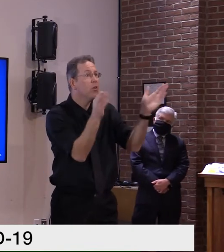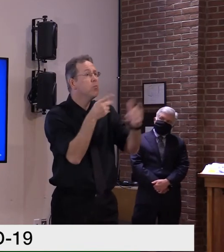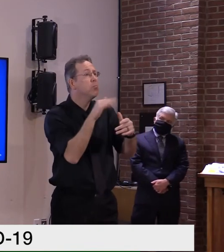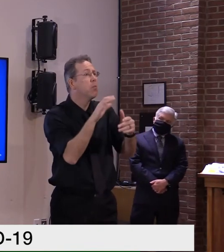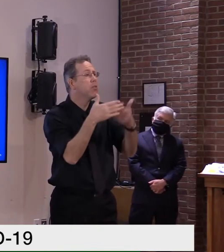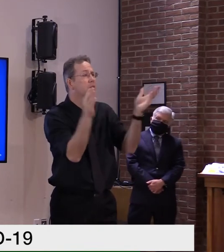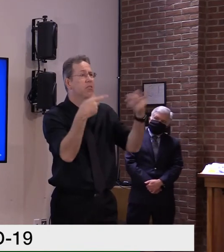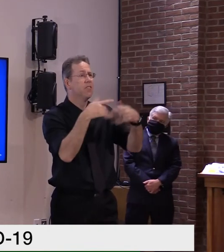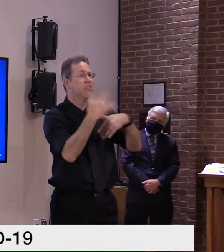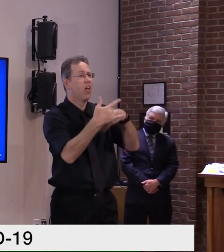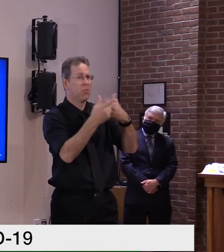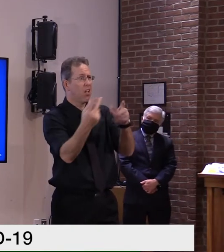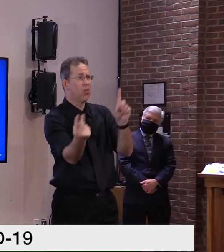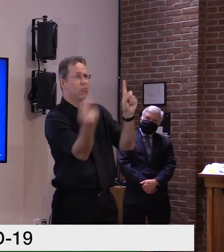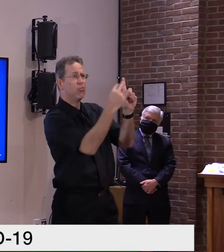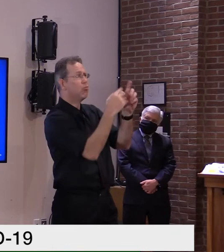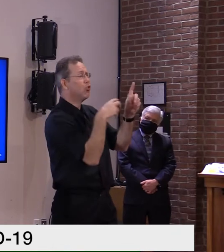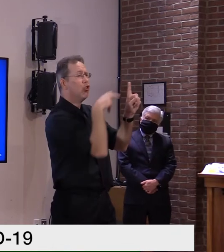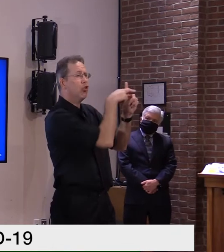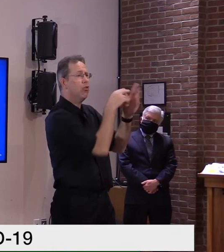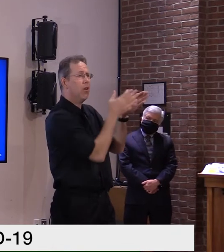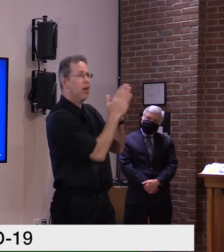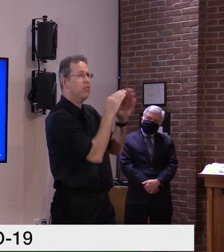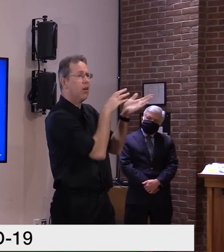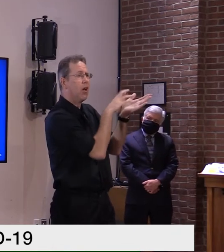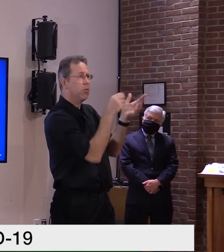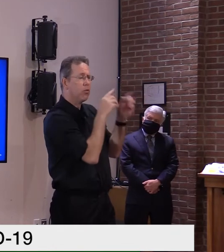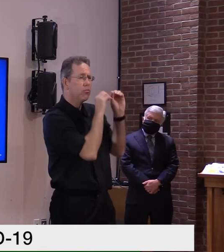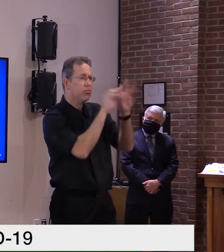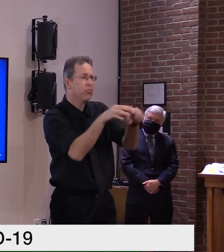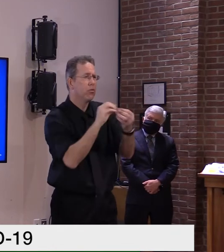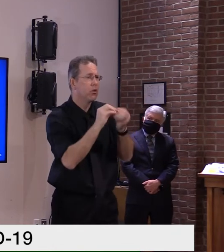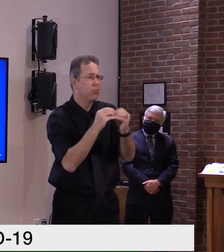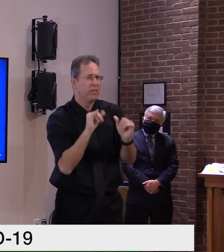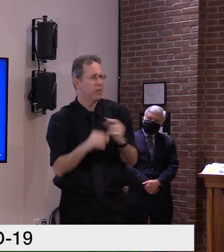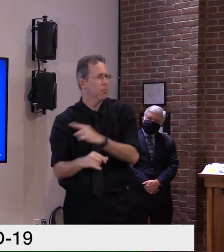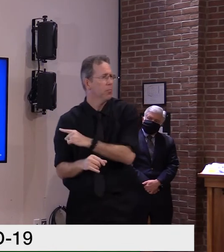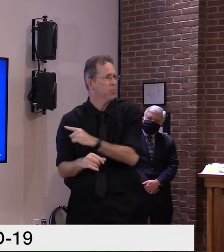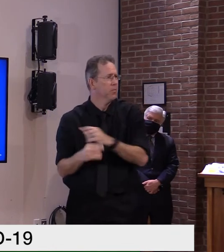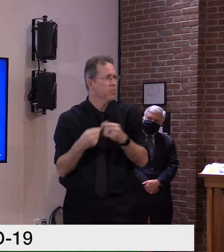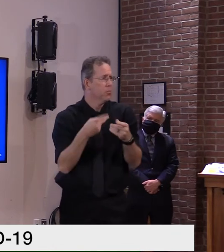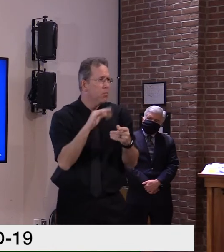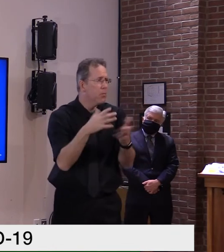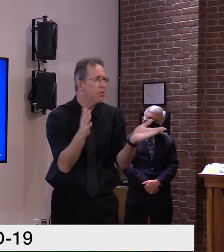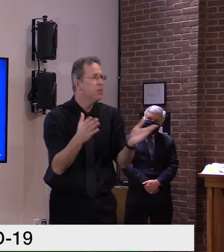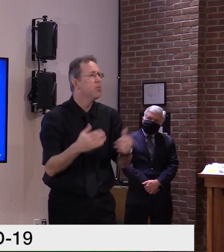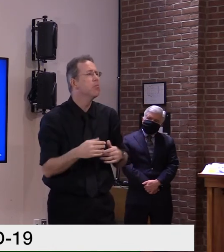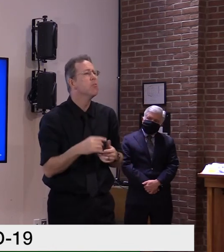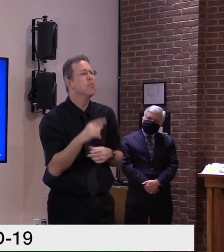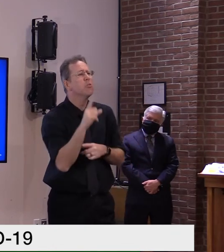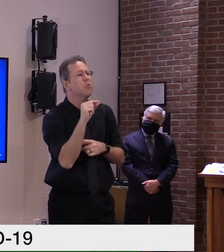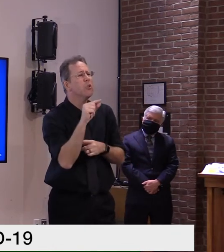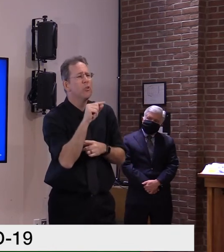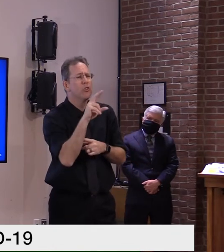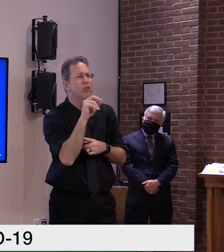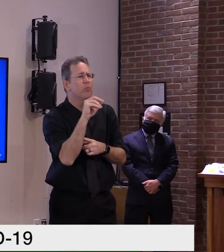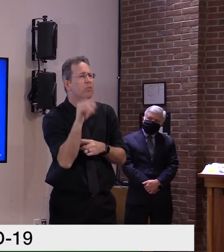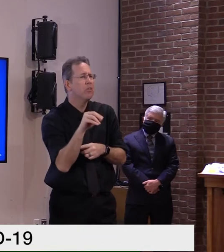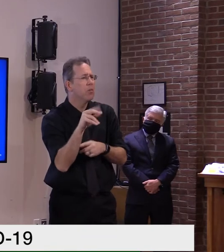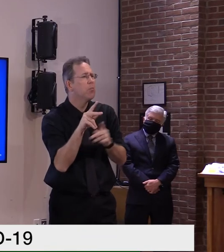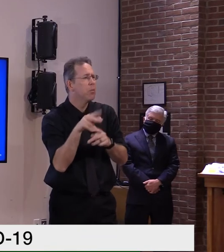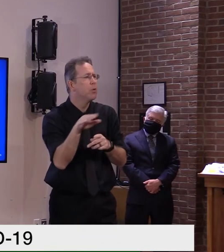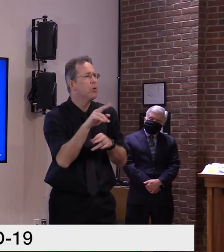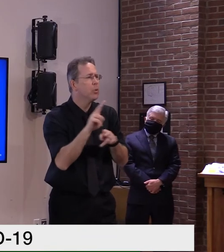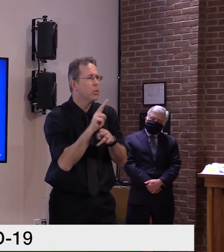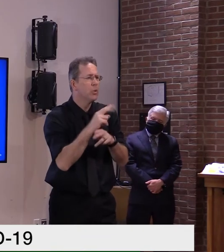The amount of somewhere between 20 to 30% of people agree to have their location tracked or have the apps downloaded on their phone to have